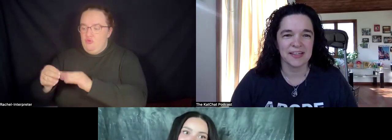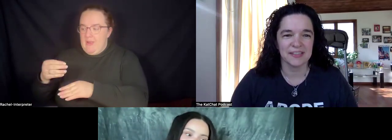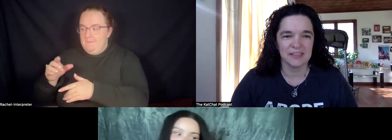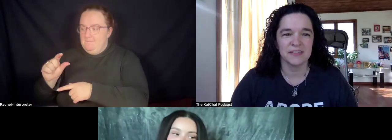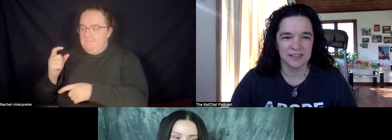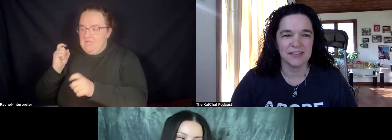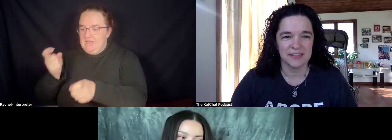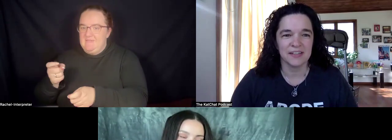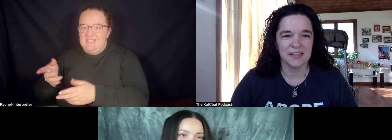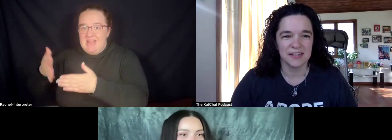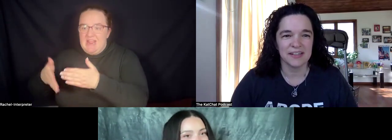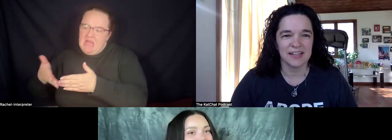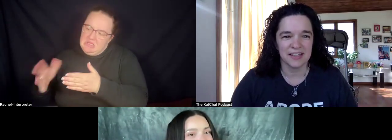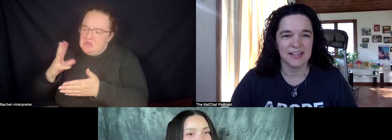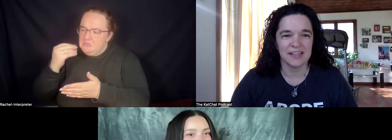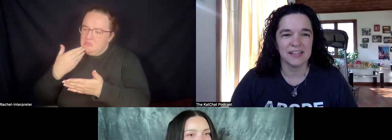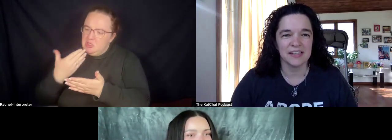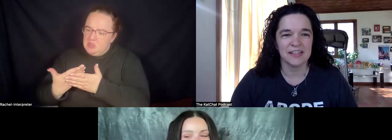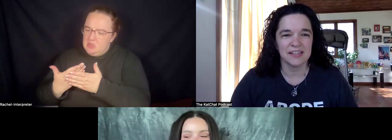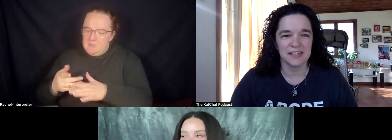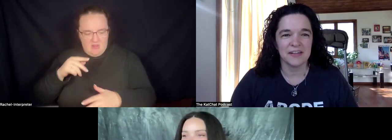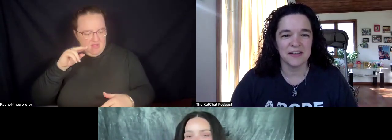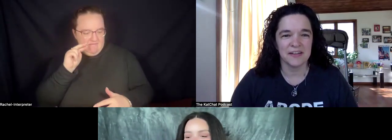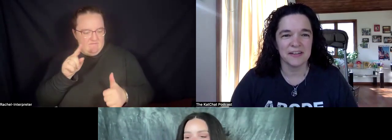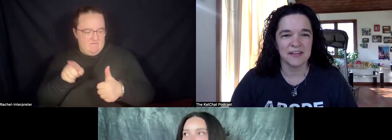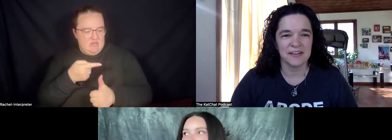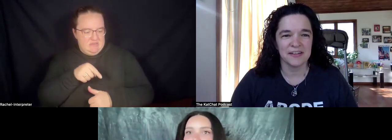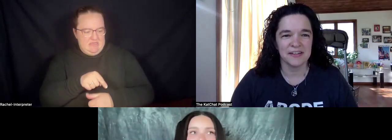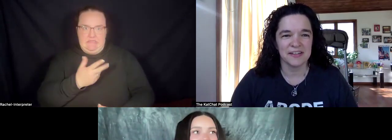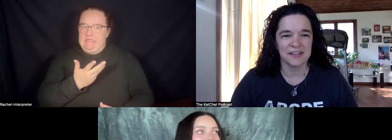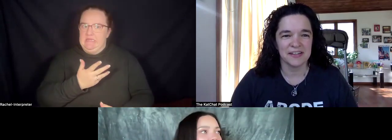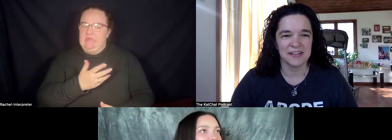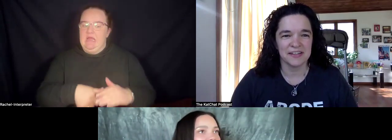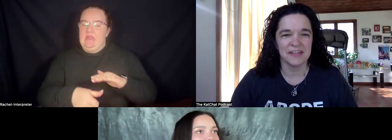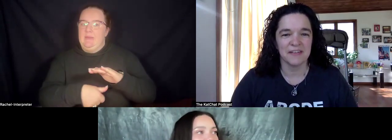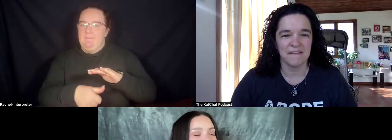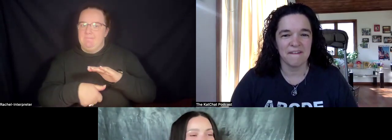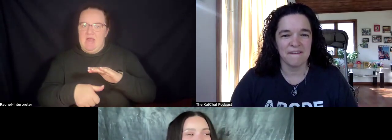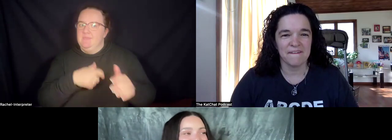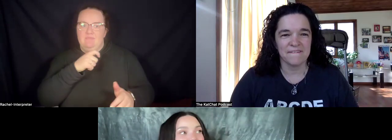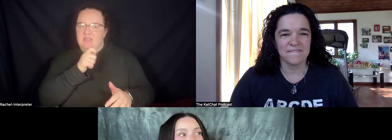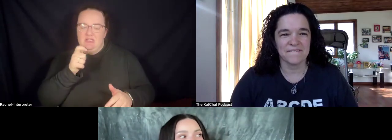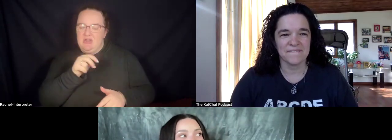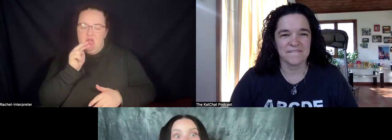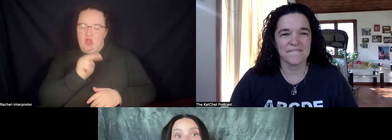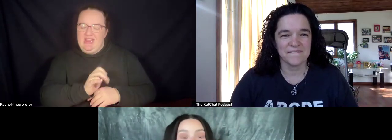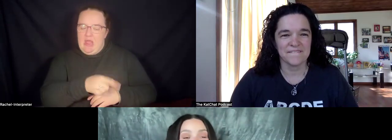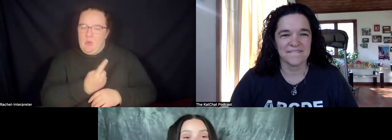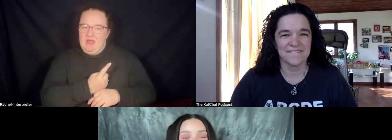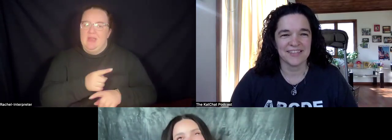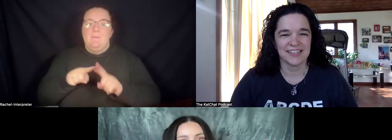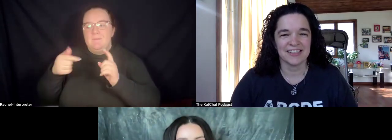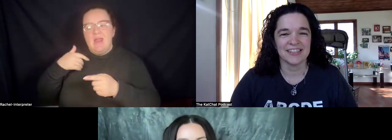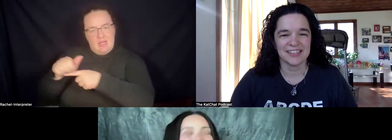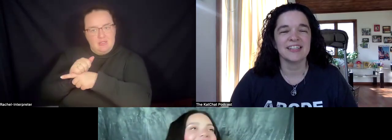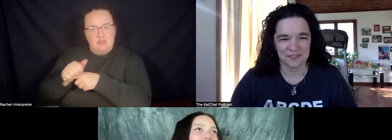end, they're looking pretty good. But when I go back and look at the first one, it's like put that at the bottom of the tree. Like nobody needs to see that. But I did do training,